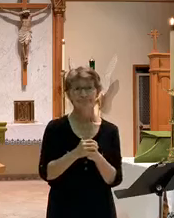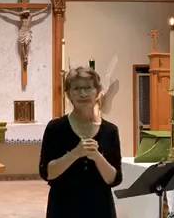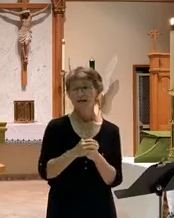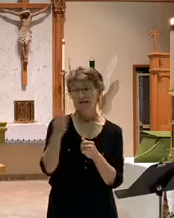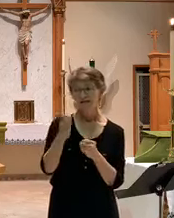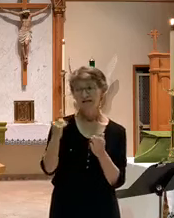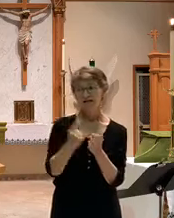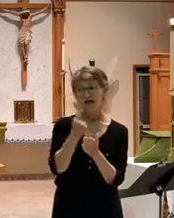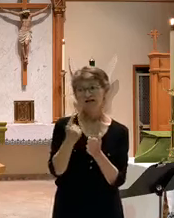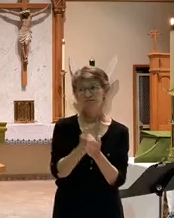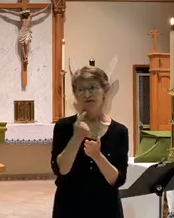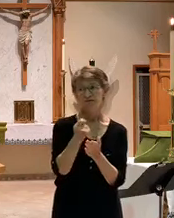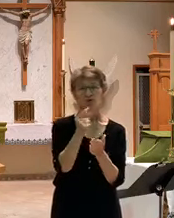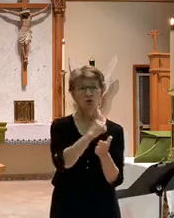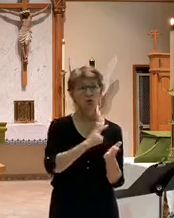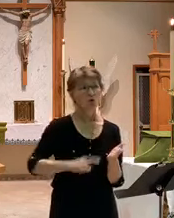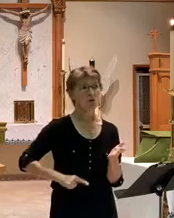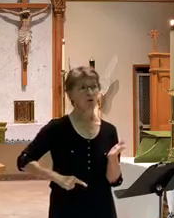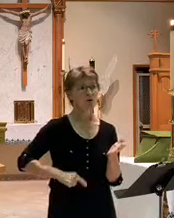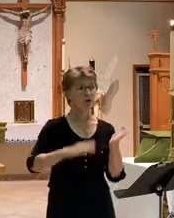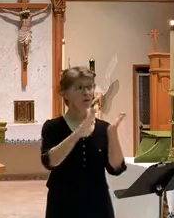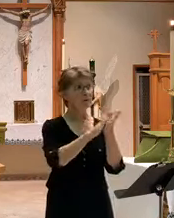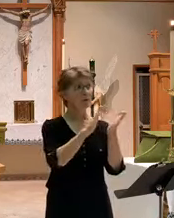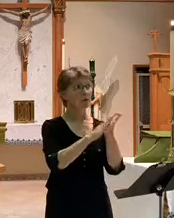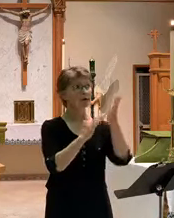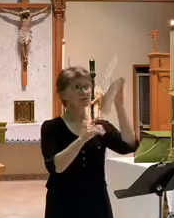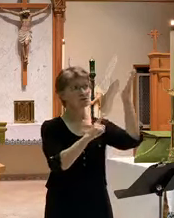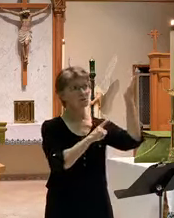The Gospel of the Lord.